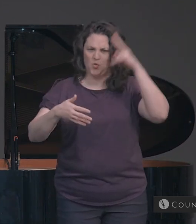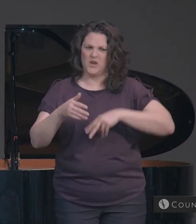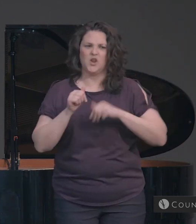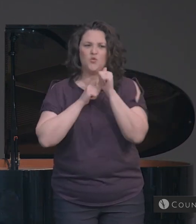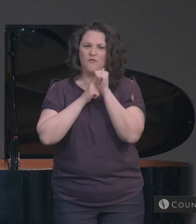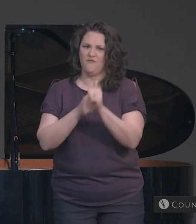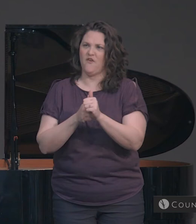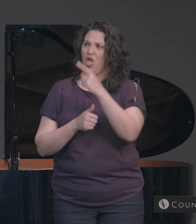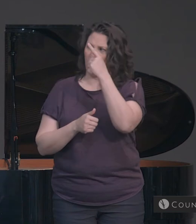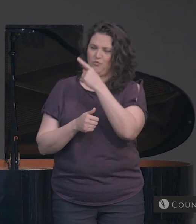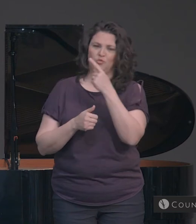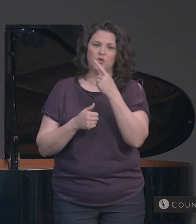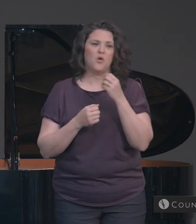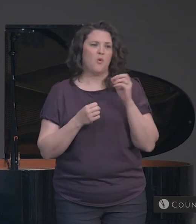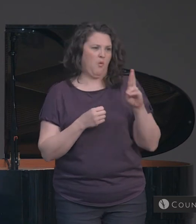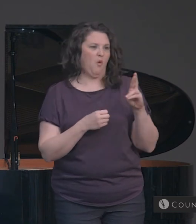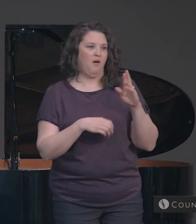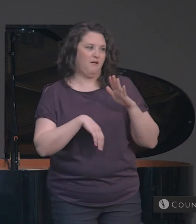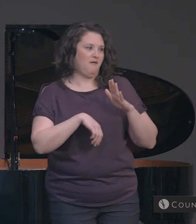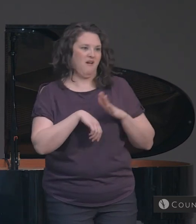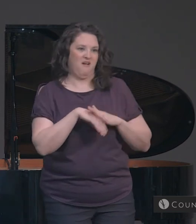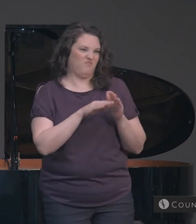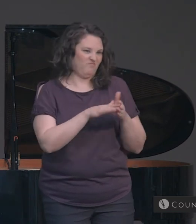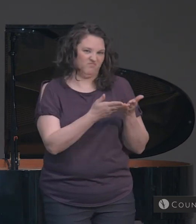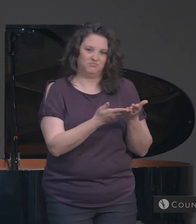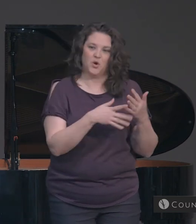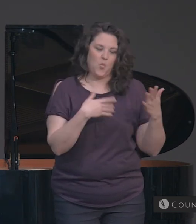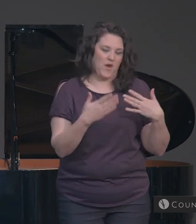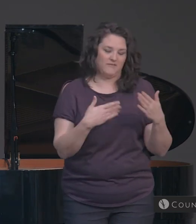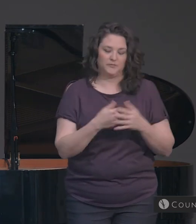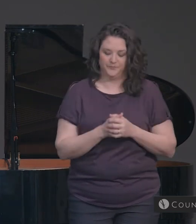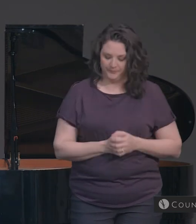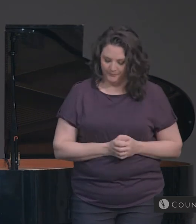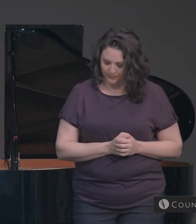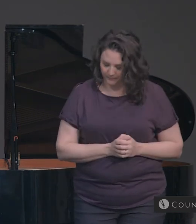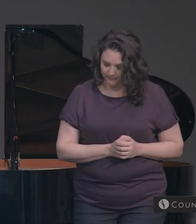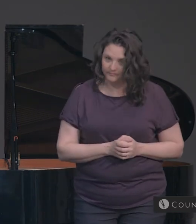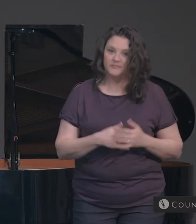follow along either on the screen or on your tablet or whatever it is you